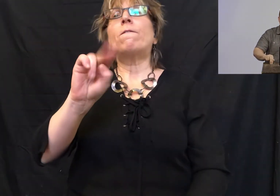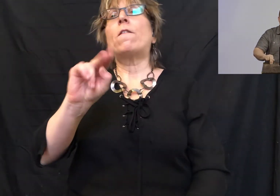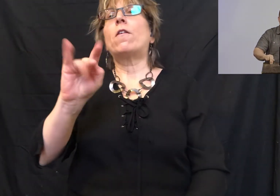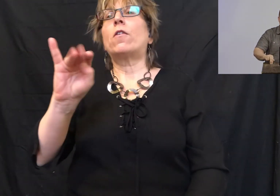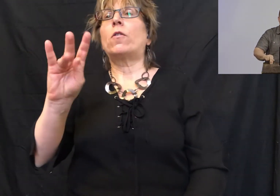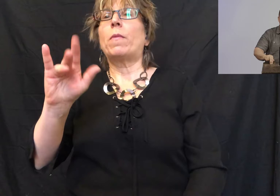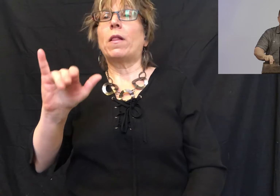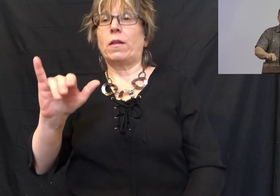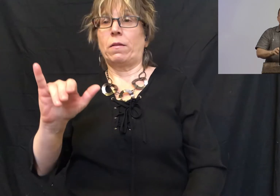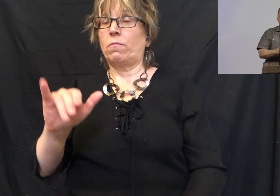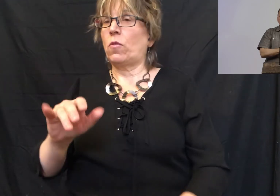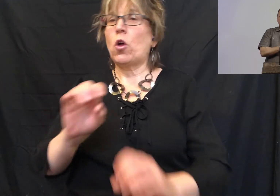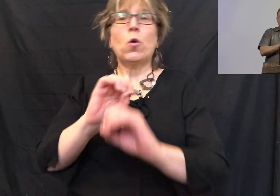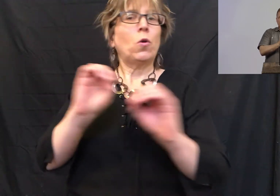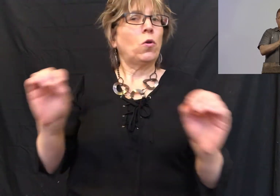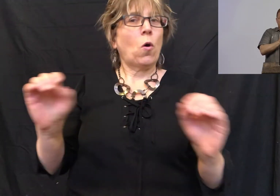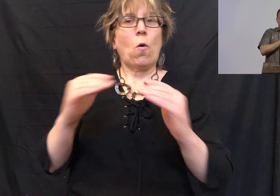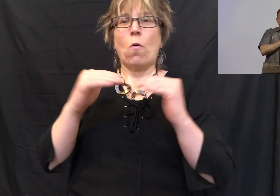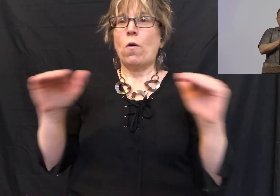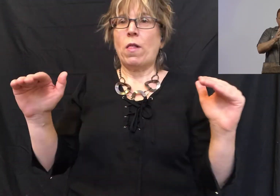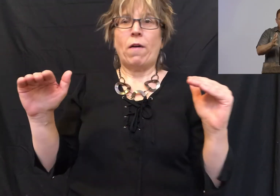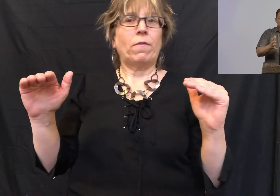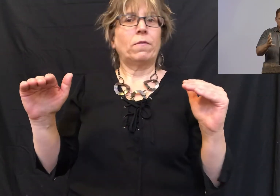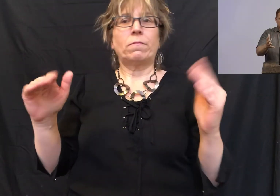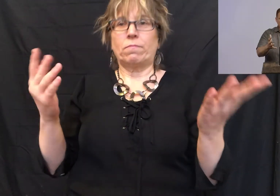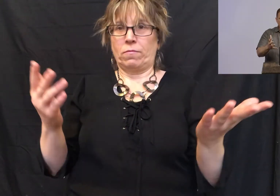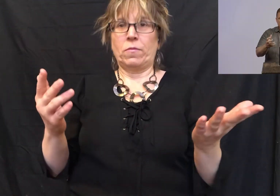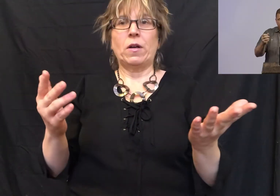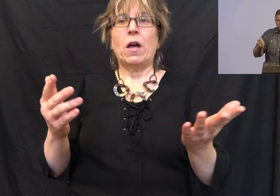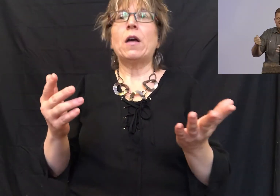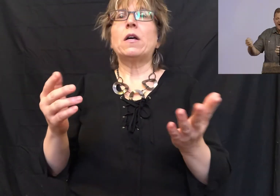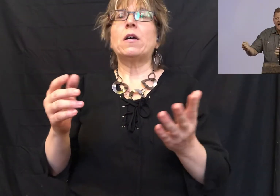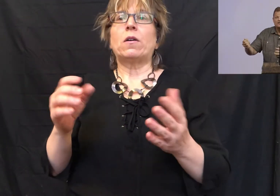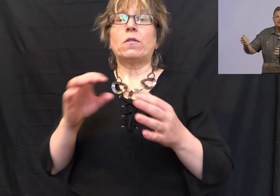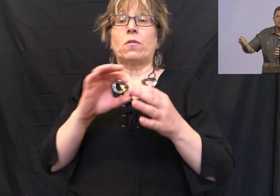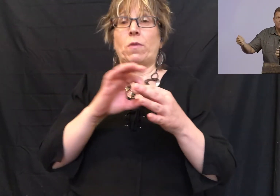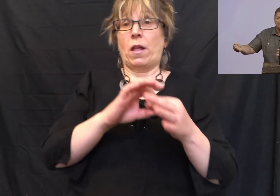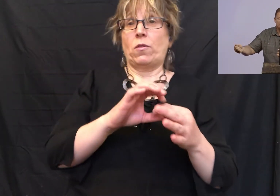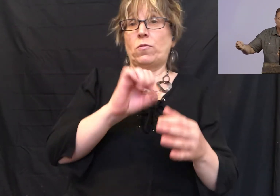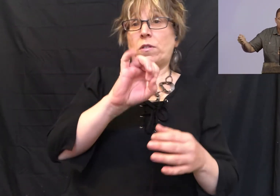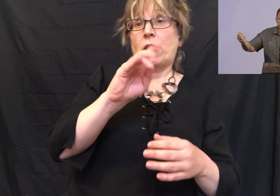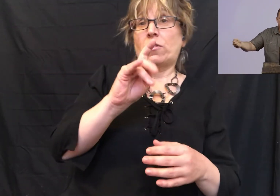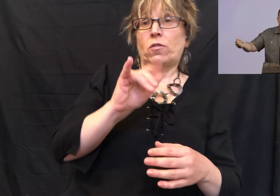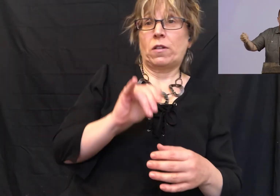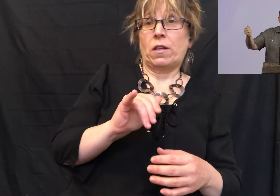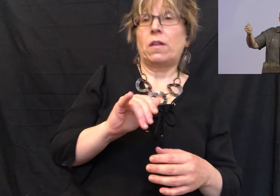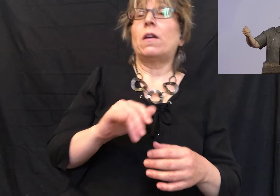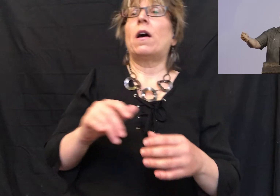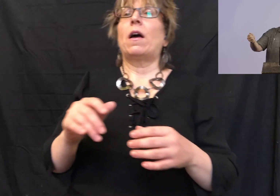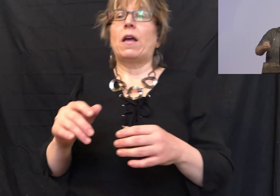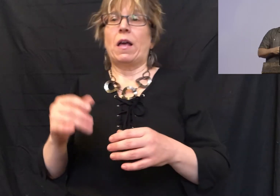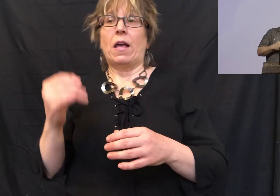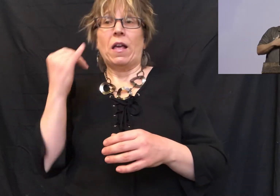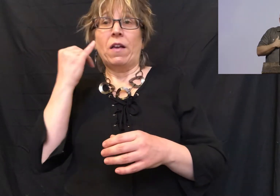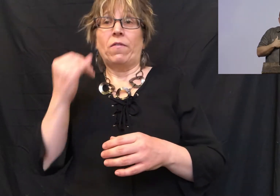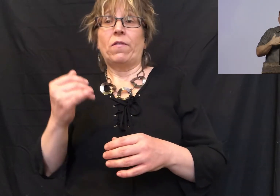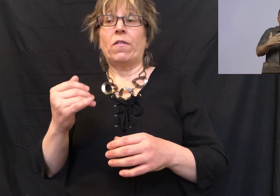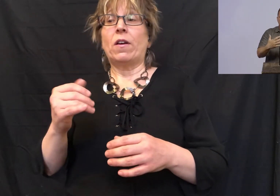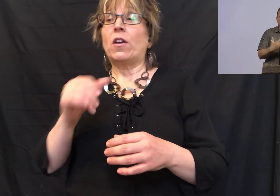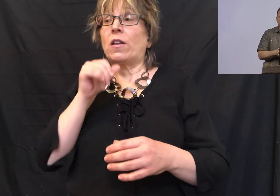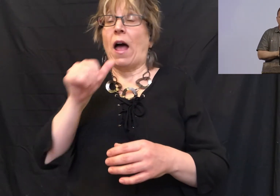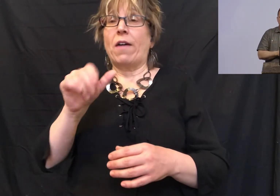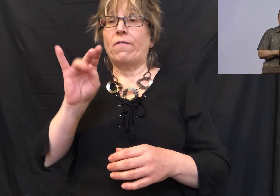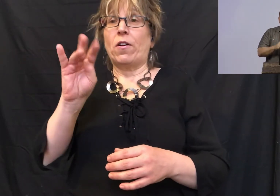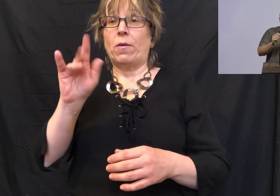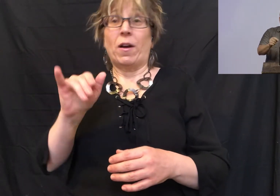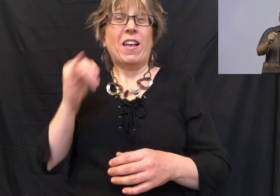vulnerability. Your level of fulfillment sexually is really tied to your willingness to be vulnerable with one another and real